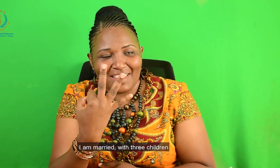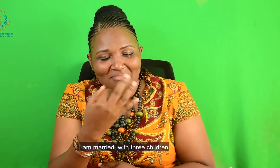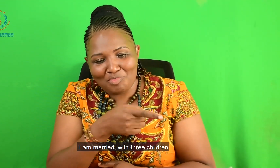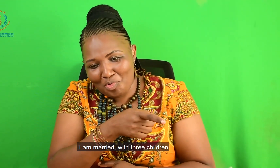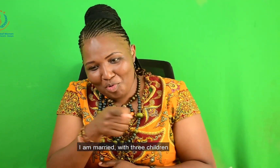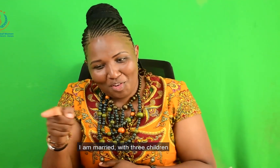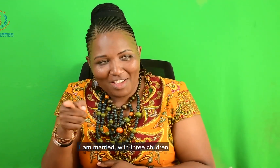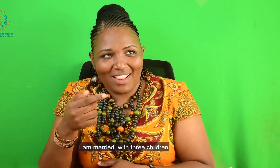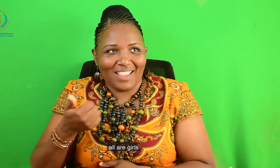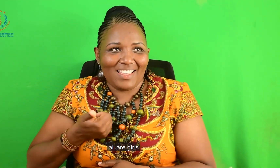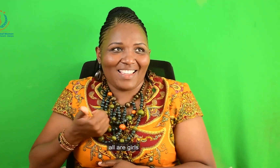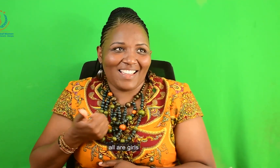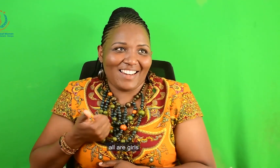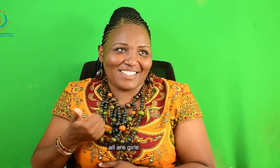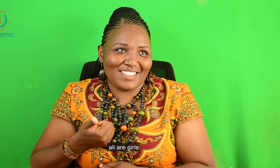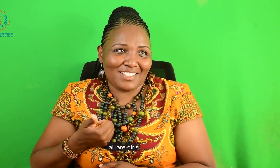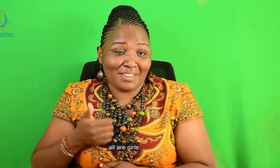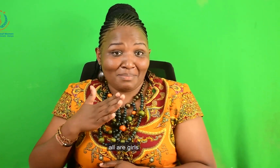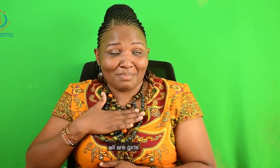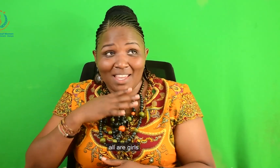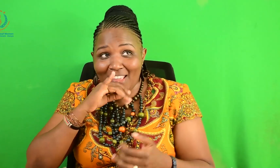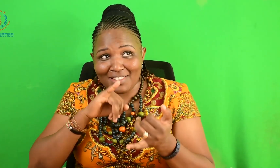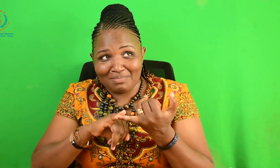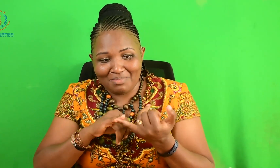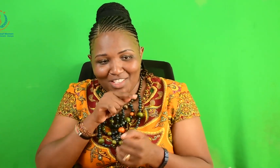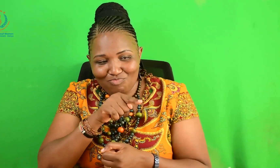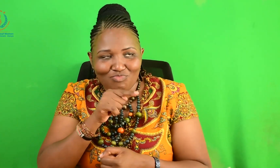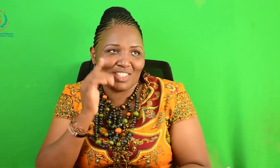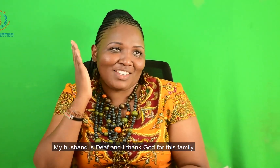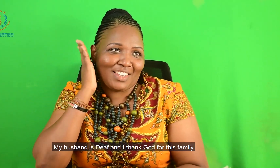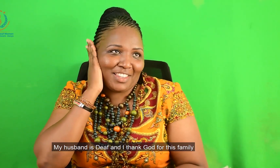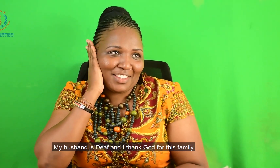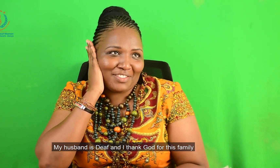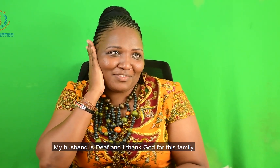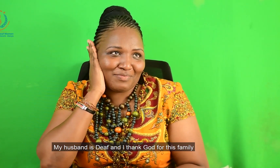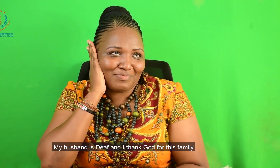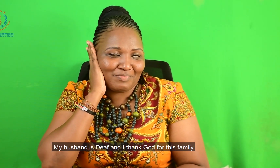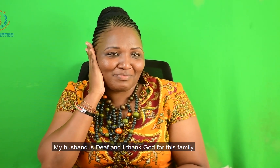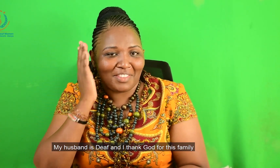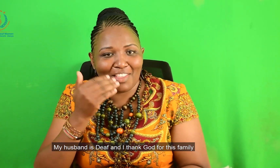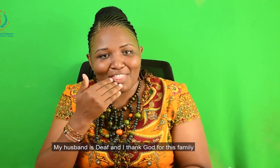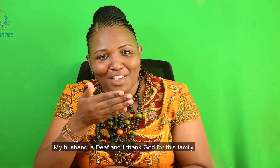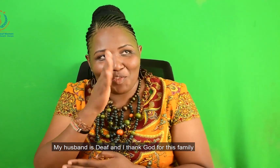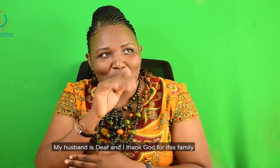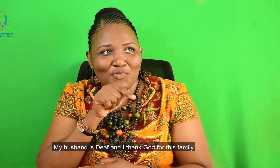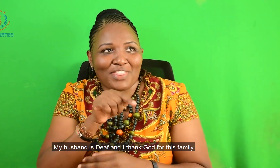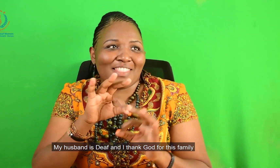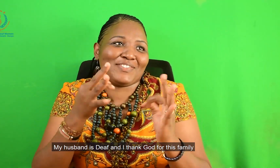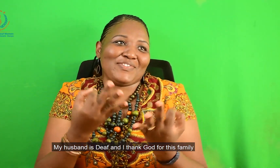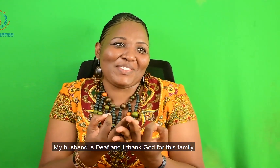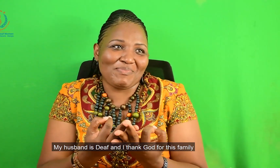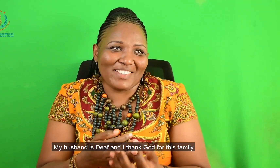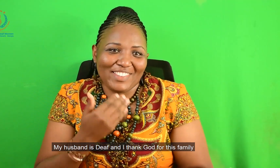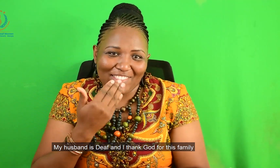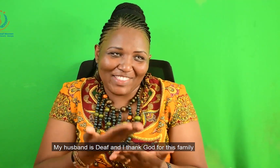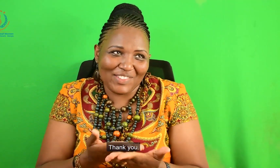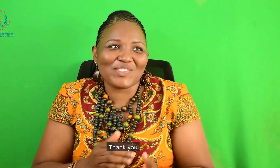children. All are girls. My husband is deaf, and I thank God for this family. Thank